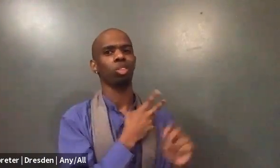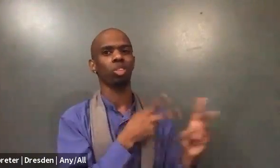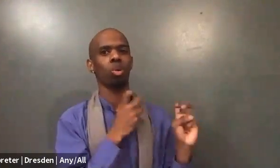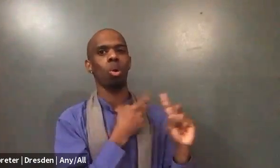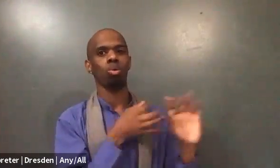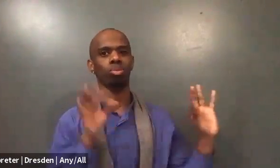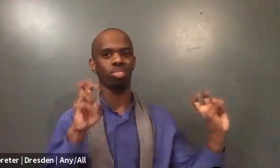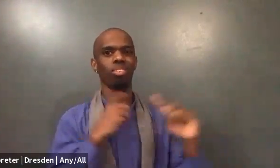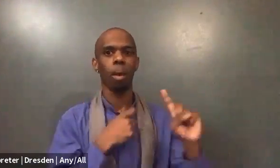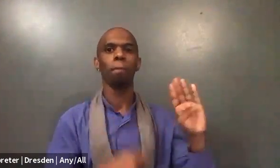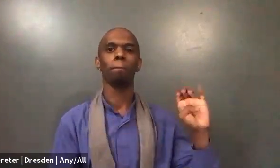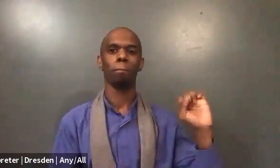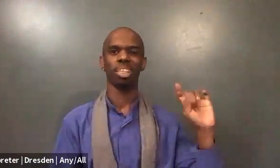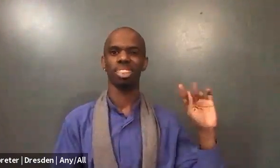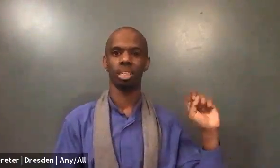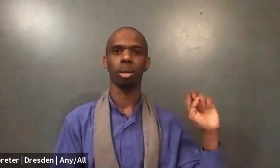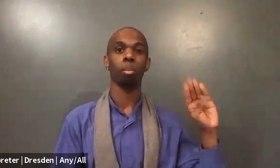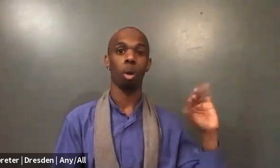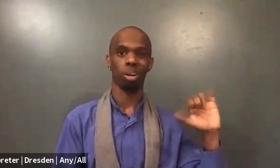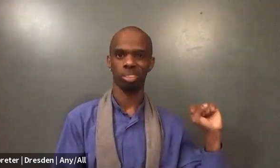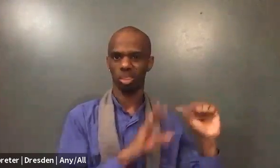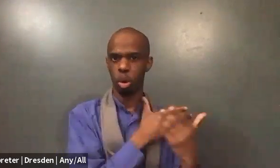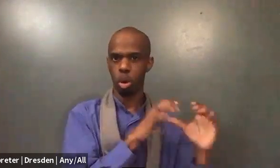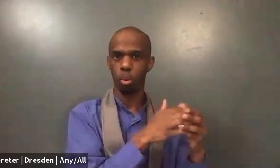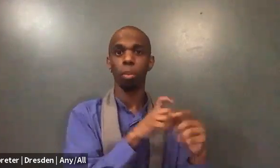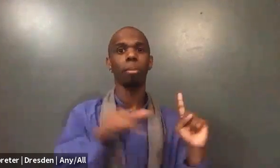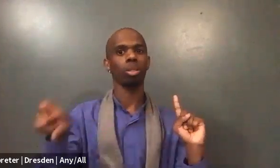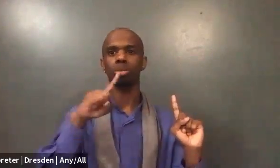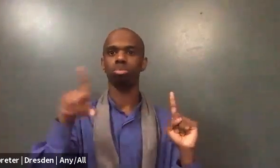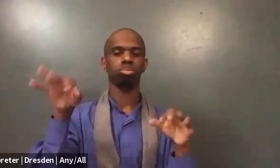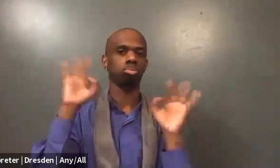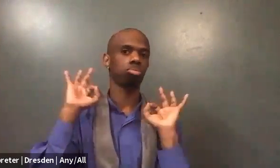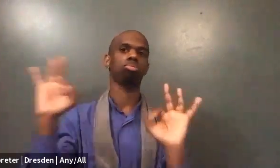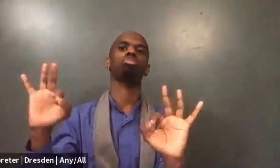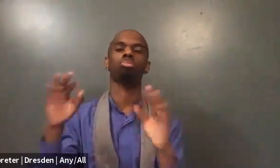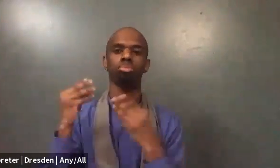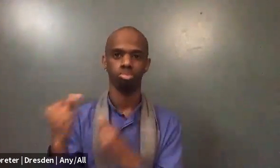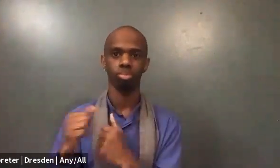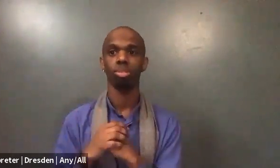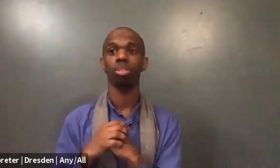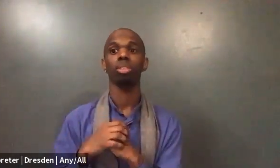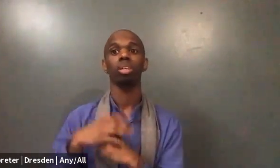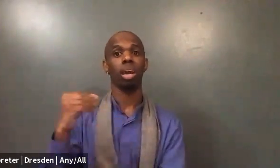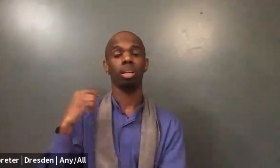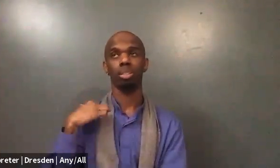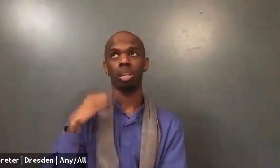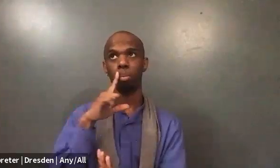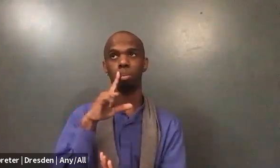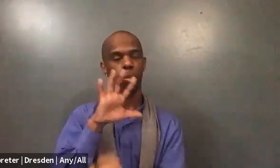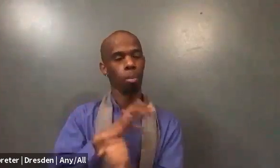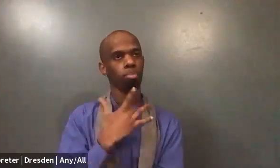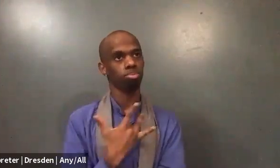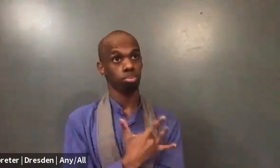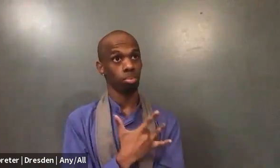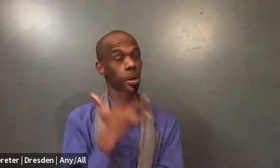the light. As a survivor myself from a very young age, know, like I'm not going to tear up. Everybody in